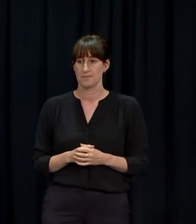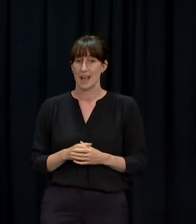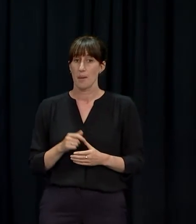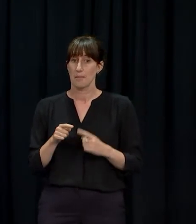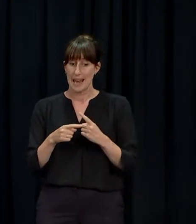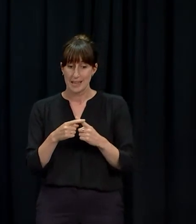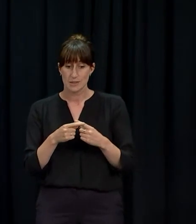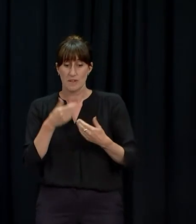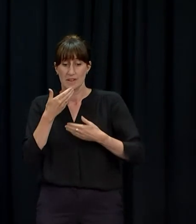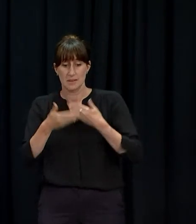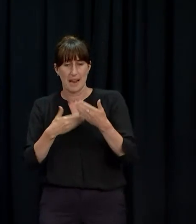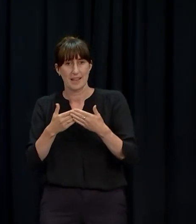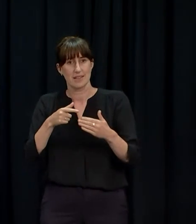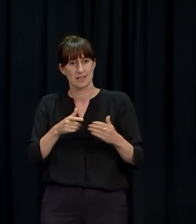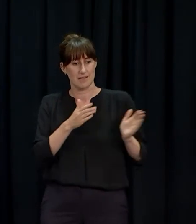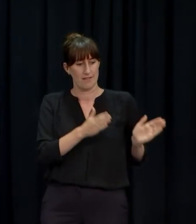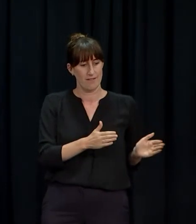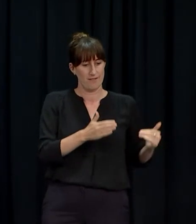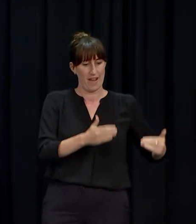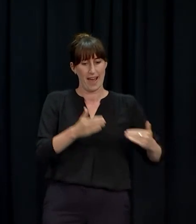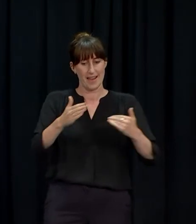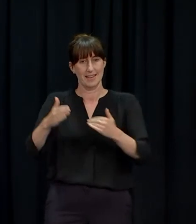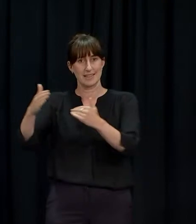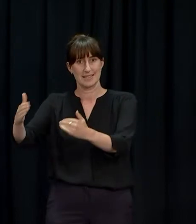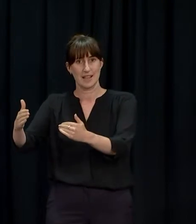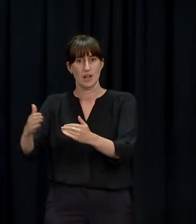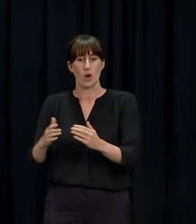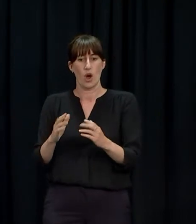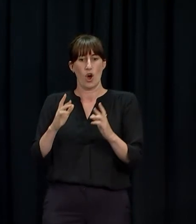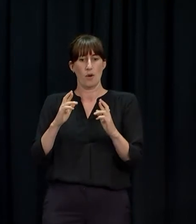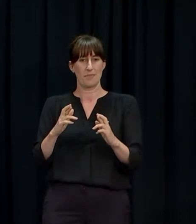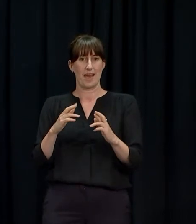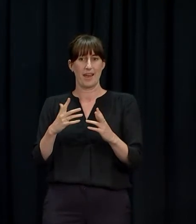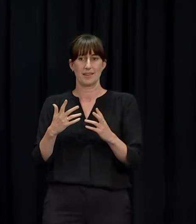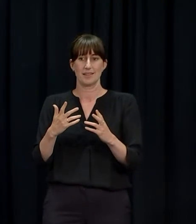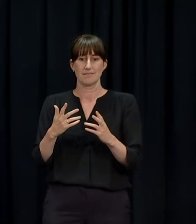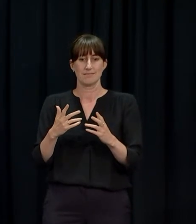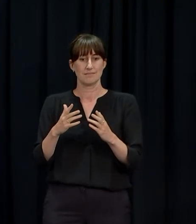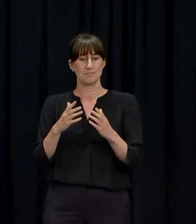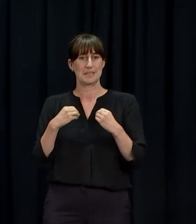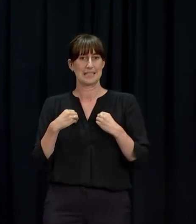for industry as a whole, so that we don't have widespread disruption throughout